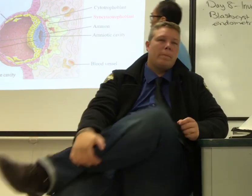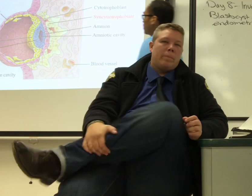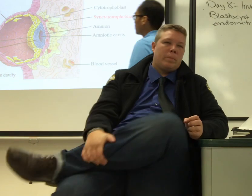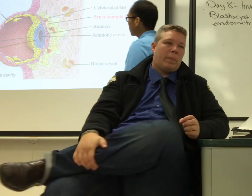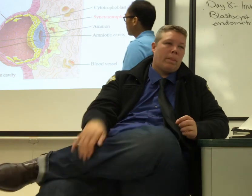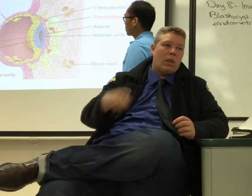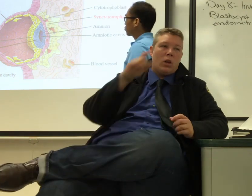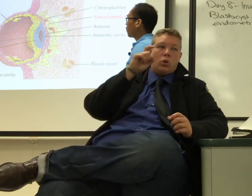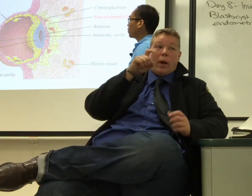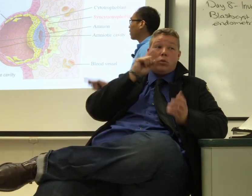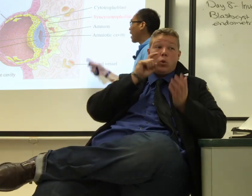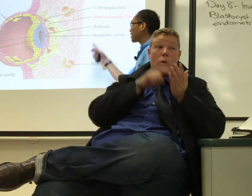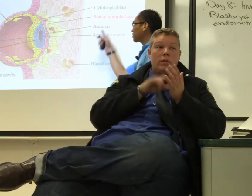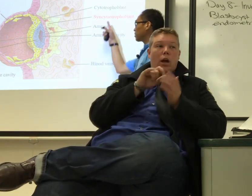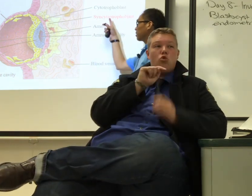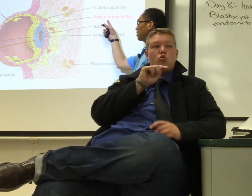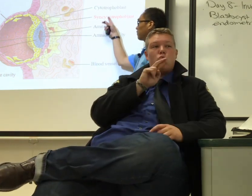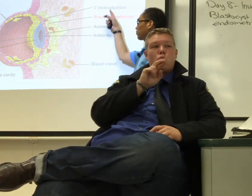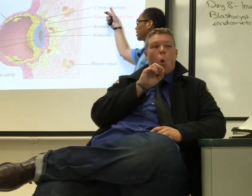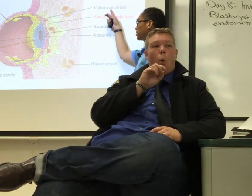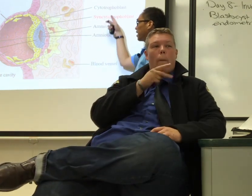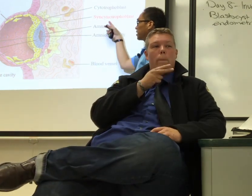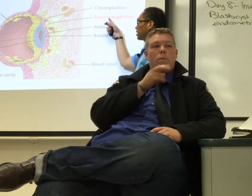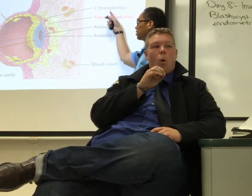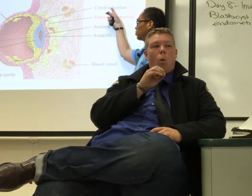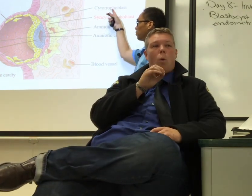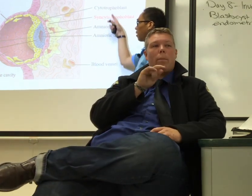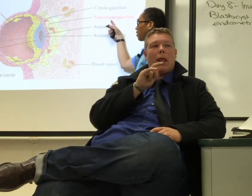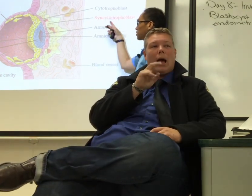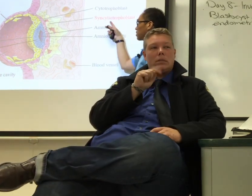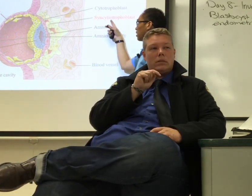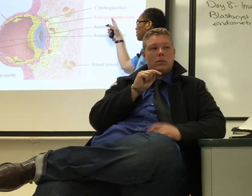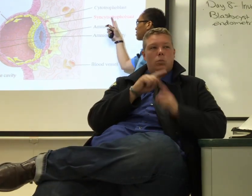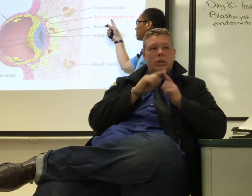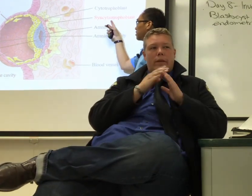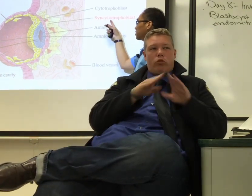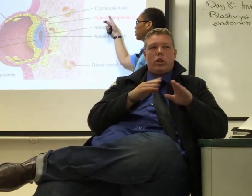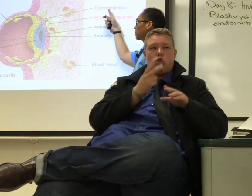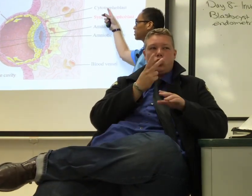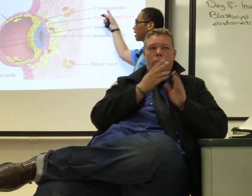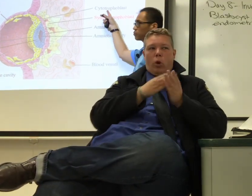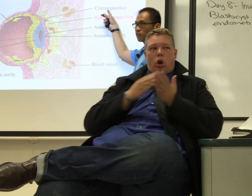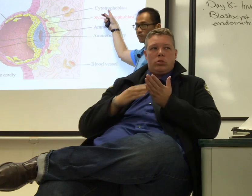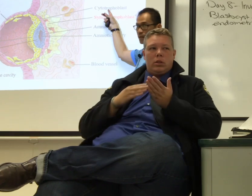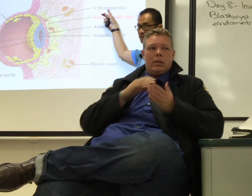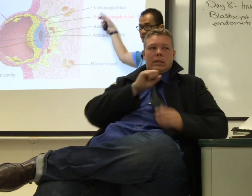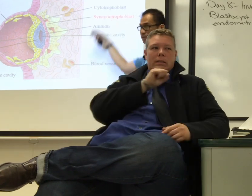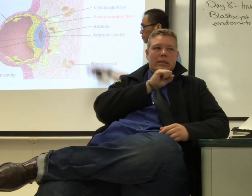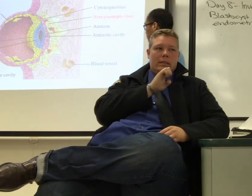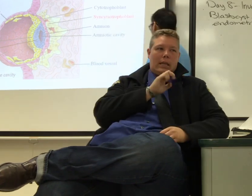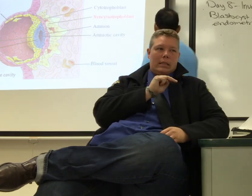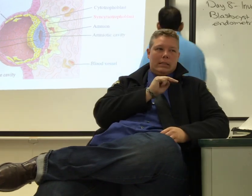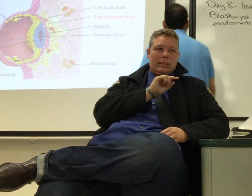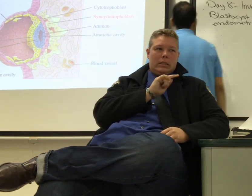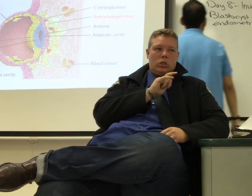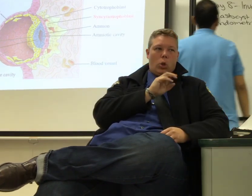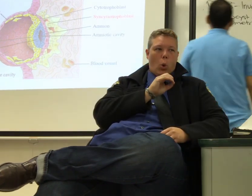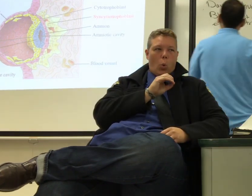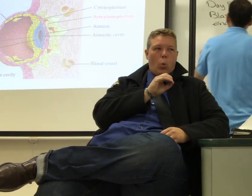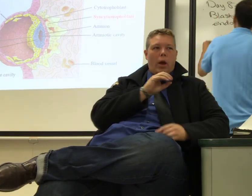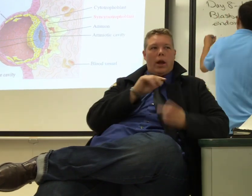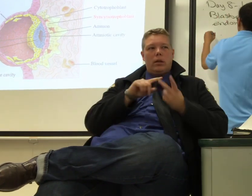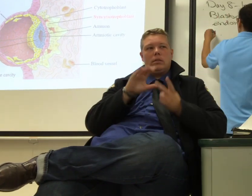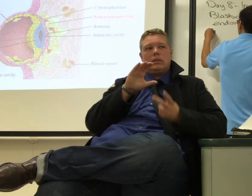what you have to notice that the trophoblast differentiates into two parts, the syncytial and the cytotrophoblast.